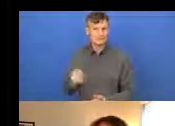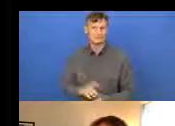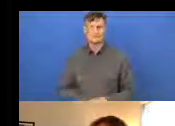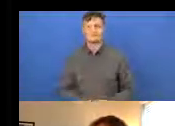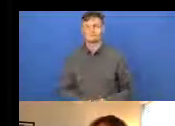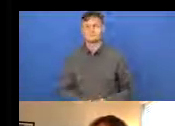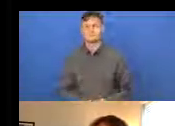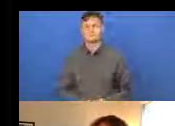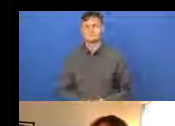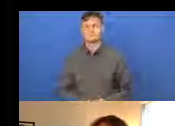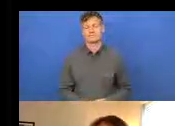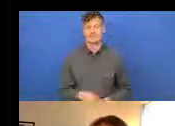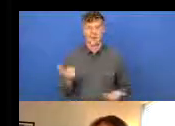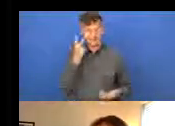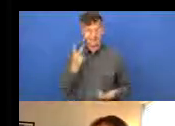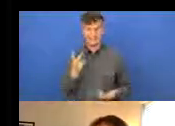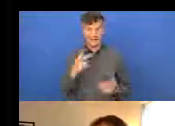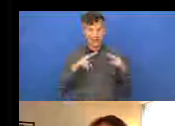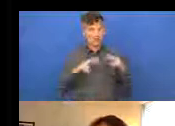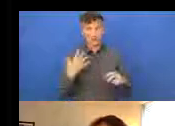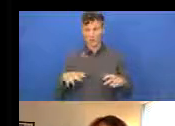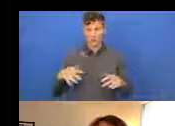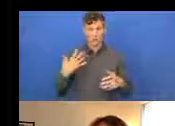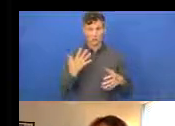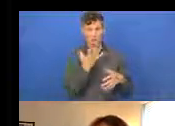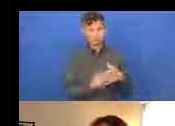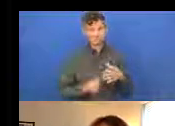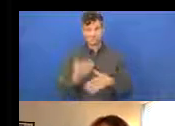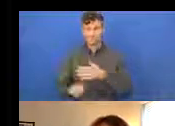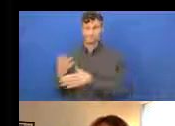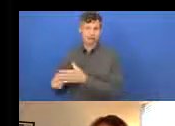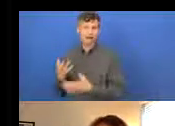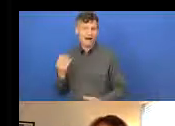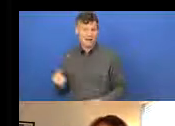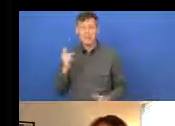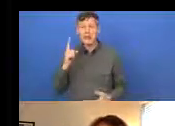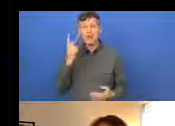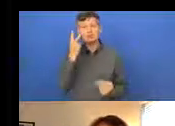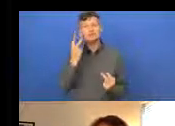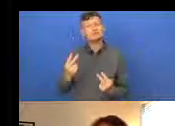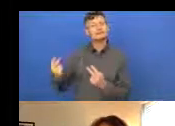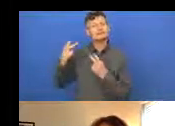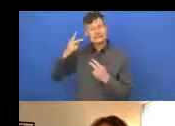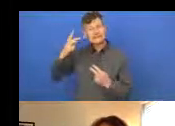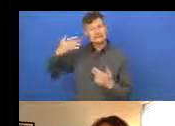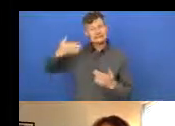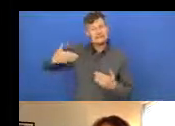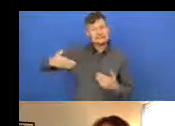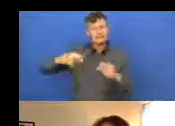Despite these gaps, we can still learn quite a lot from the research that has been done. Next slide, please.